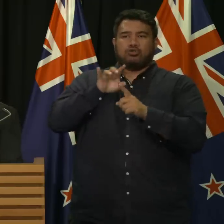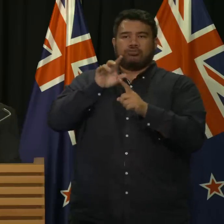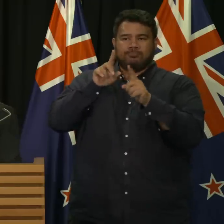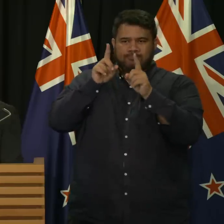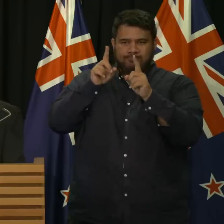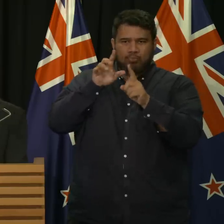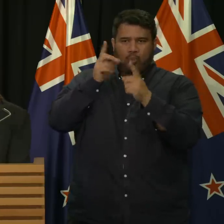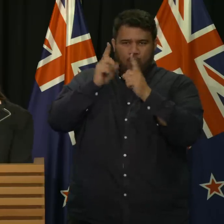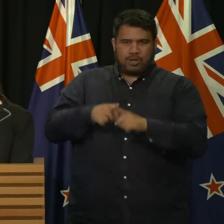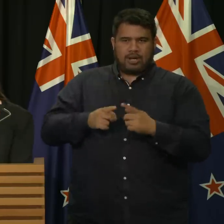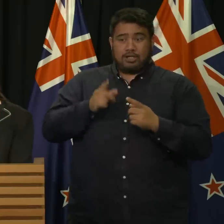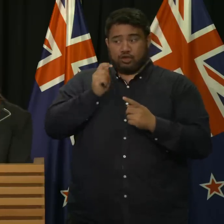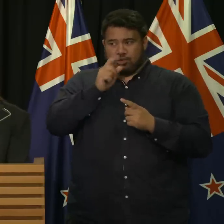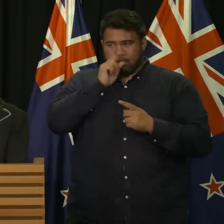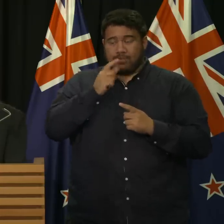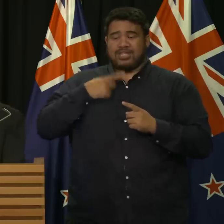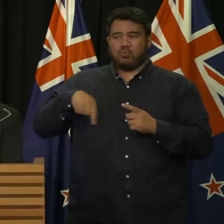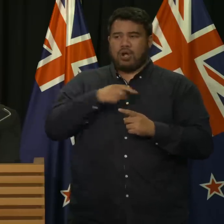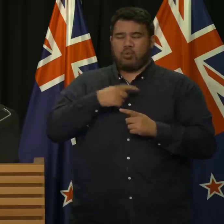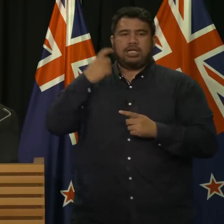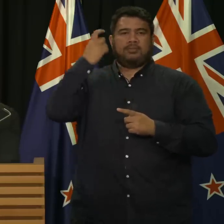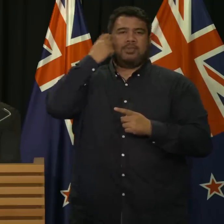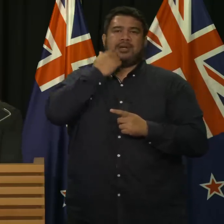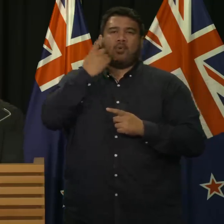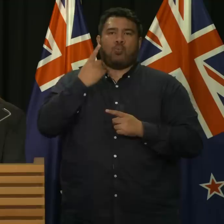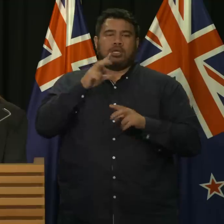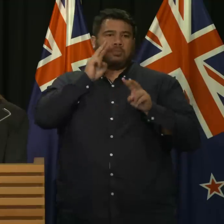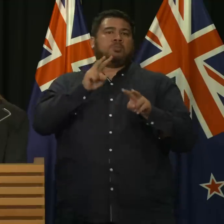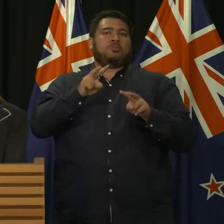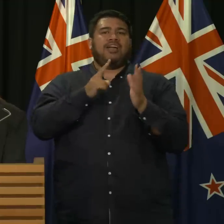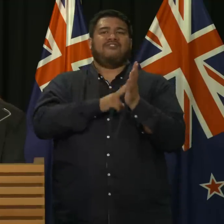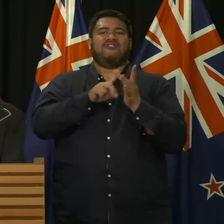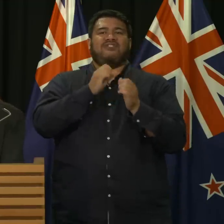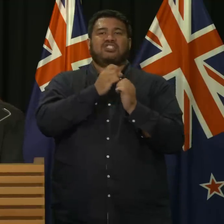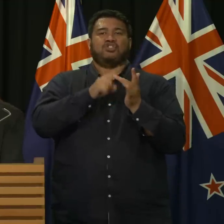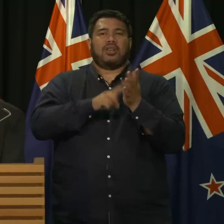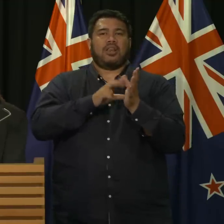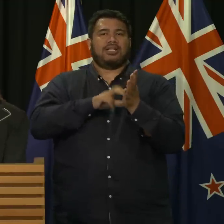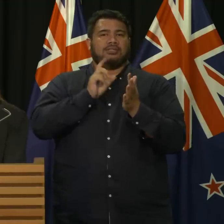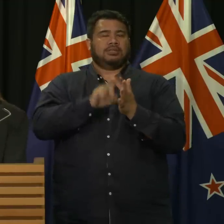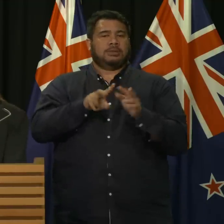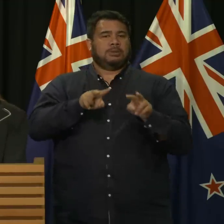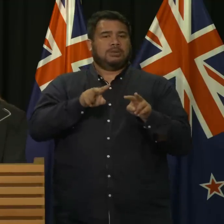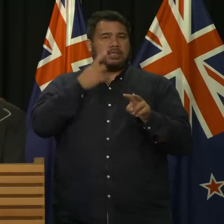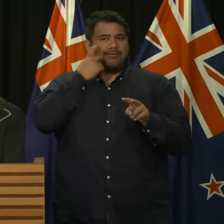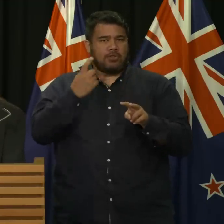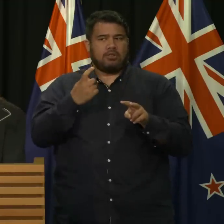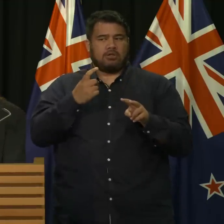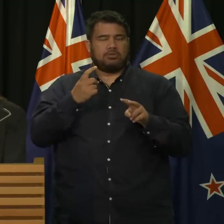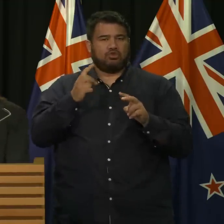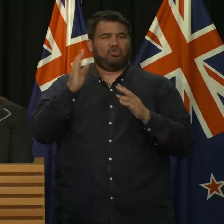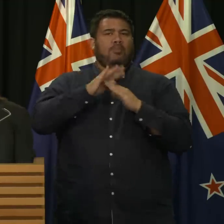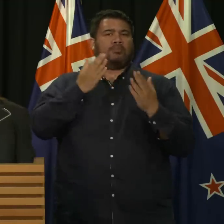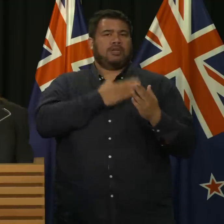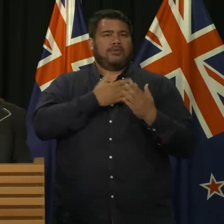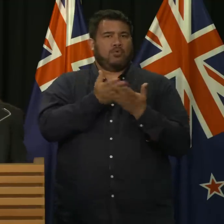is simply, we are maintaining vigilance. That's in order to ensure the security and safety of New Zealanders, which is our top priority. New Zealand Police will